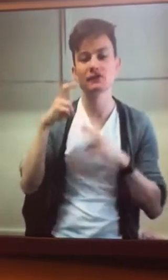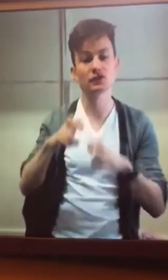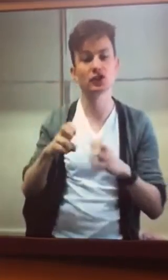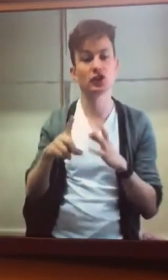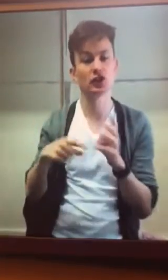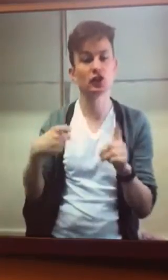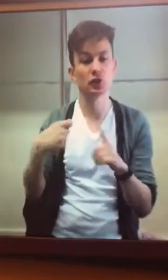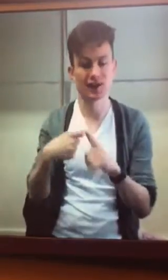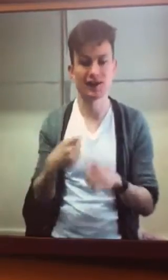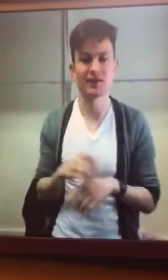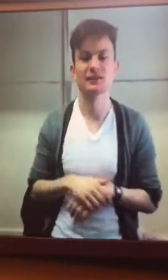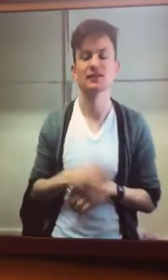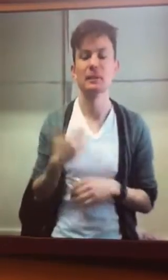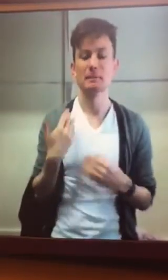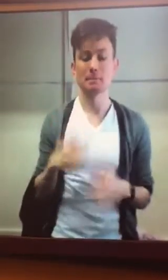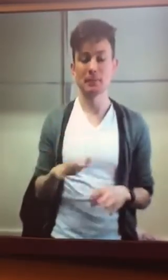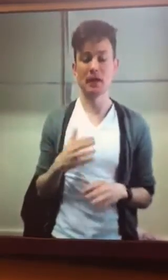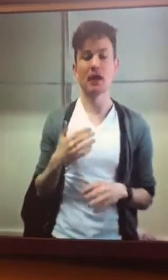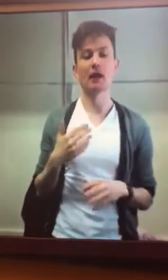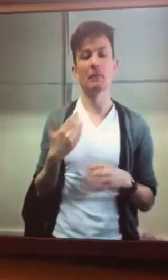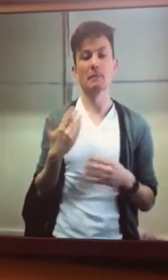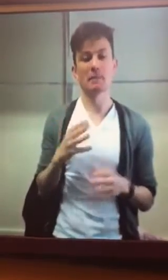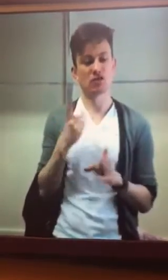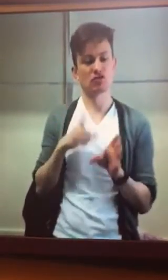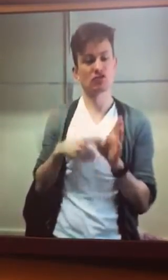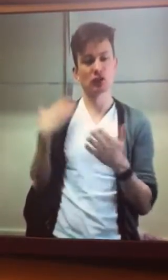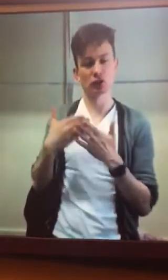My PhD is funded from Deaf Research UK.